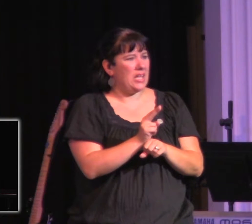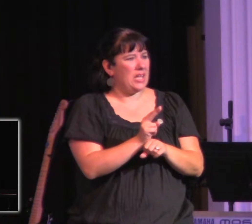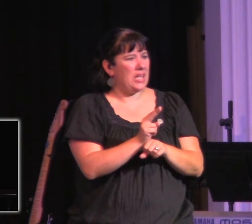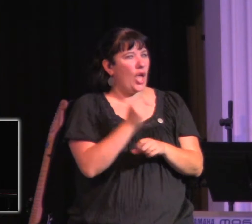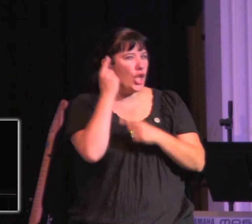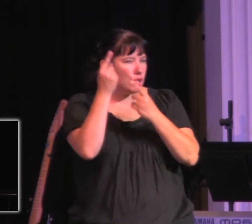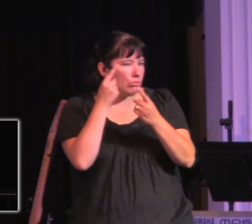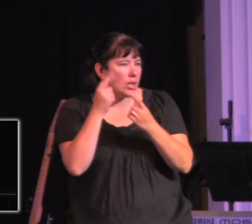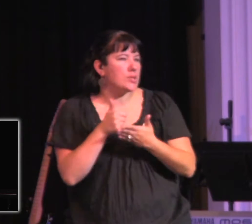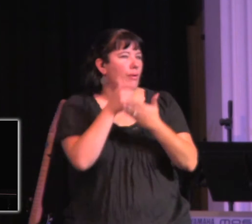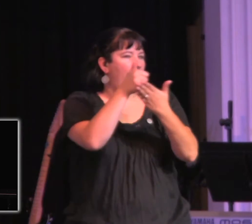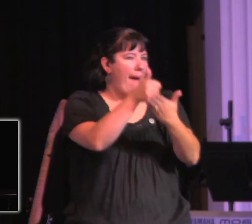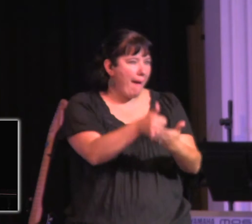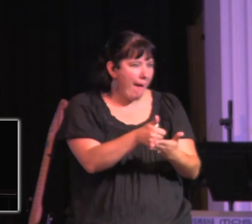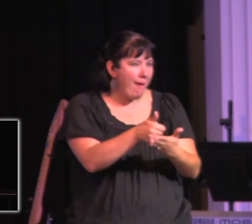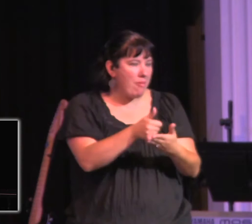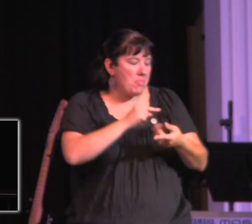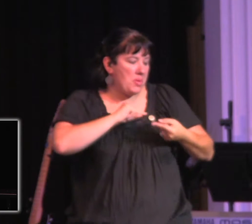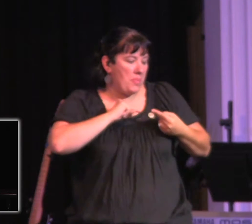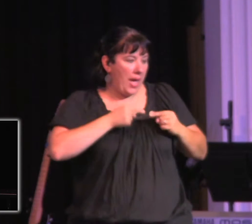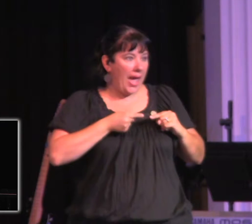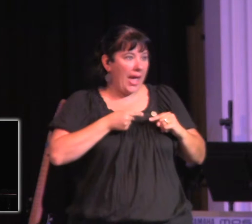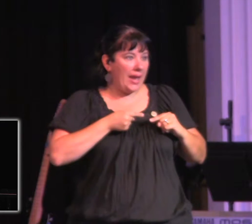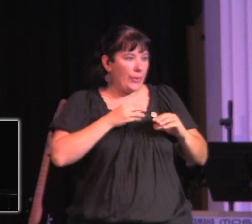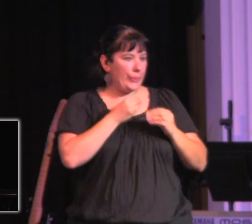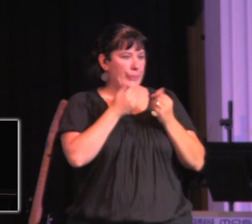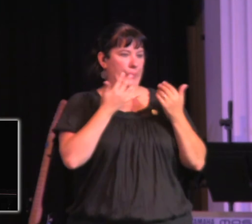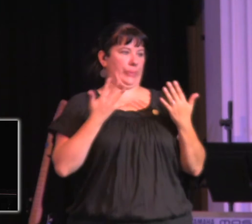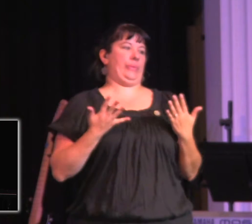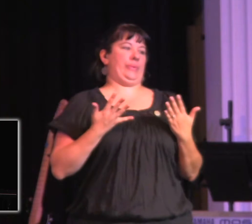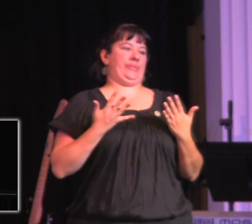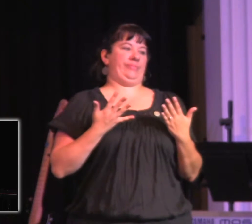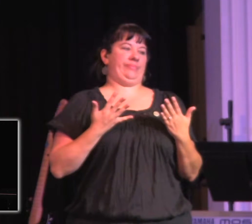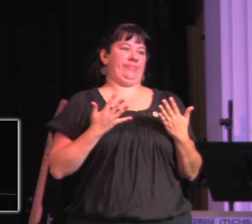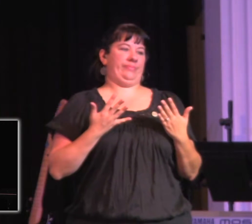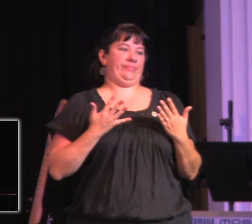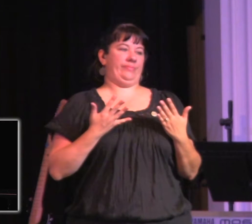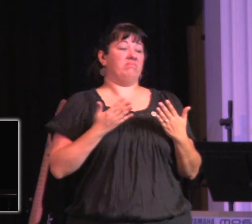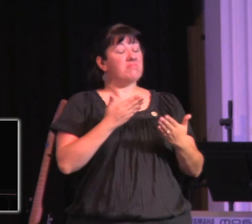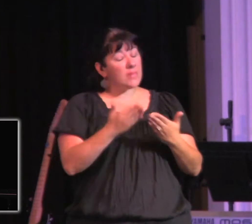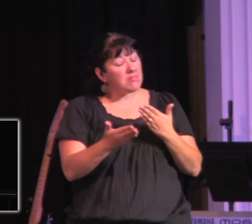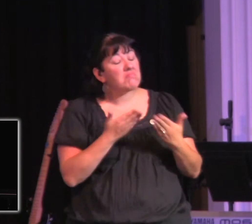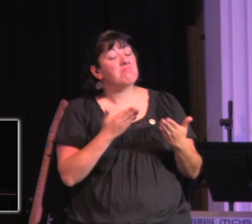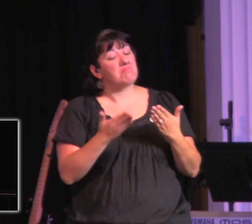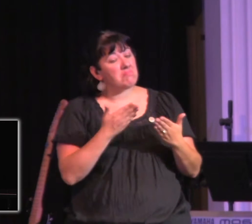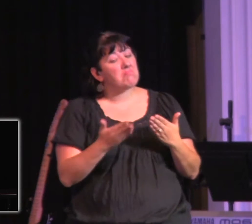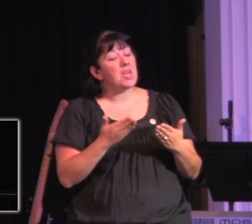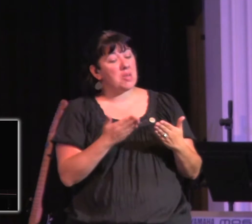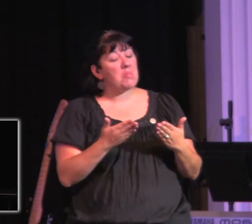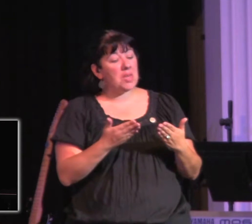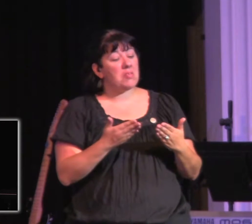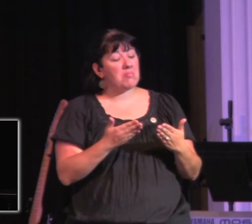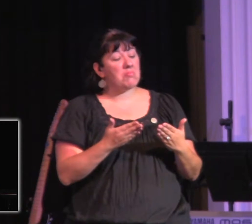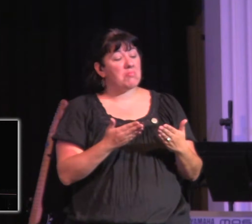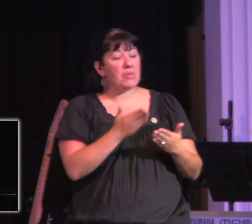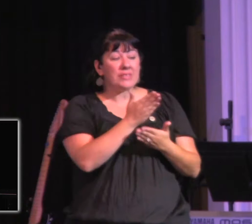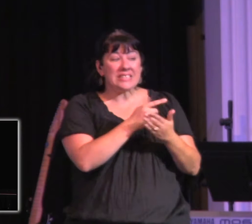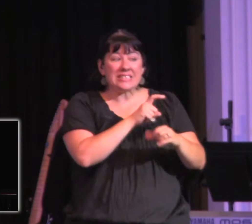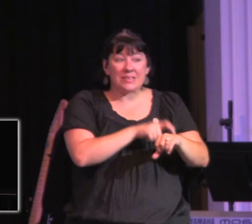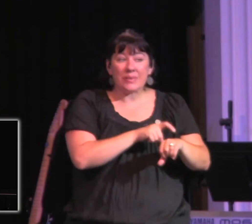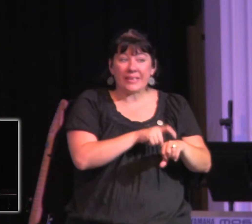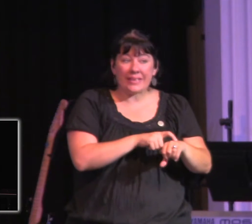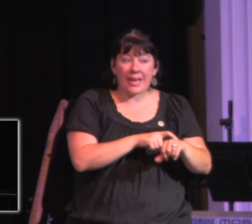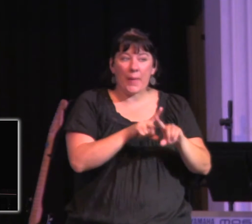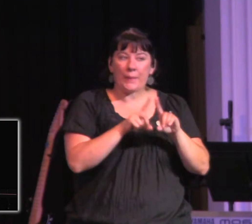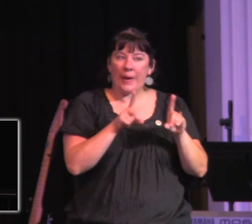pain that's on the inside of them. And it helps for a little while, but then whenever they wake up in the morning, the